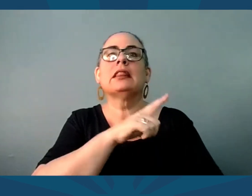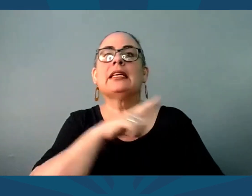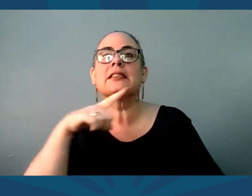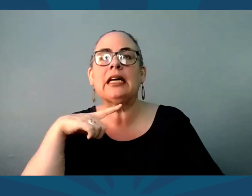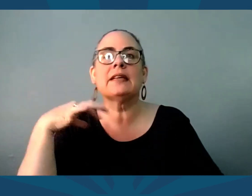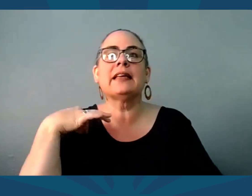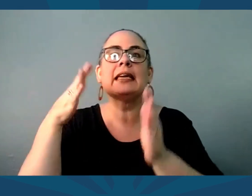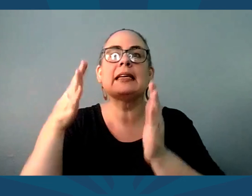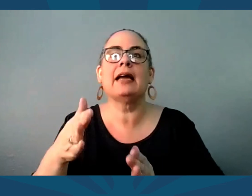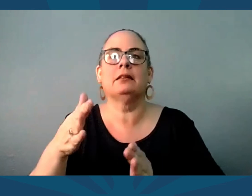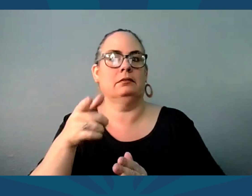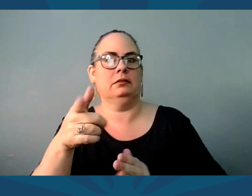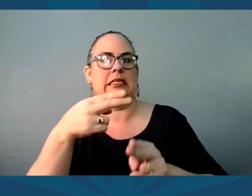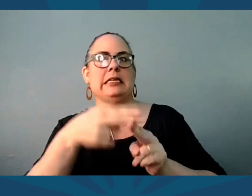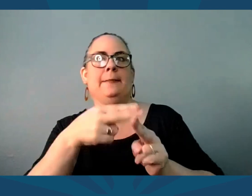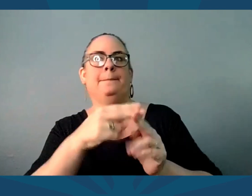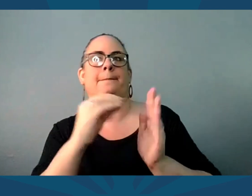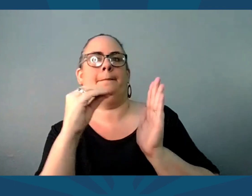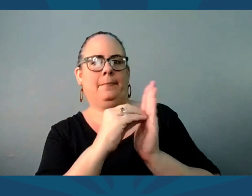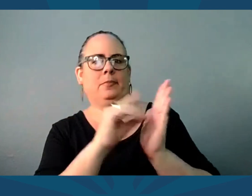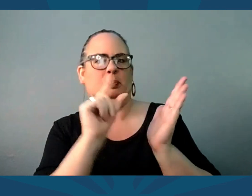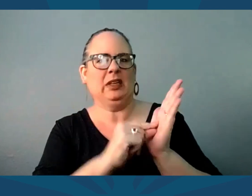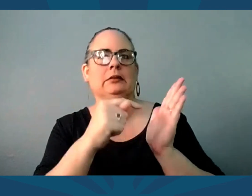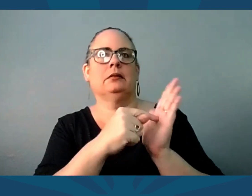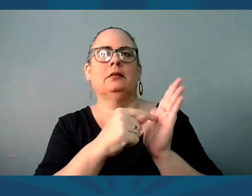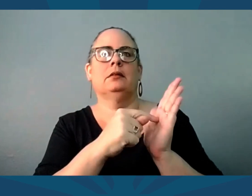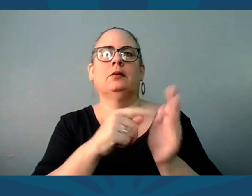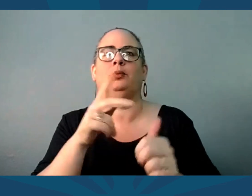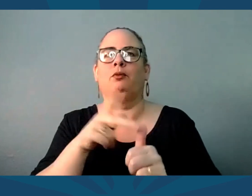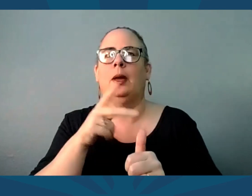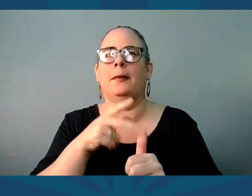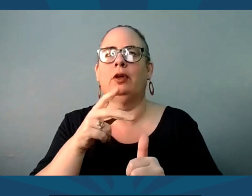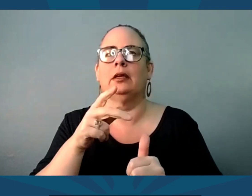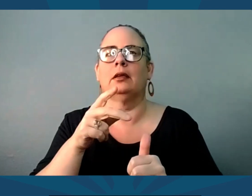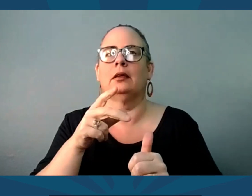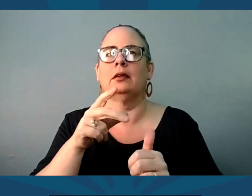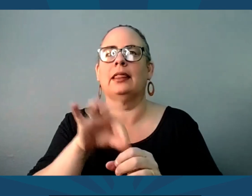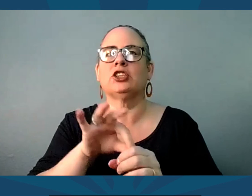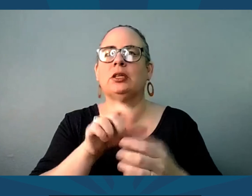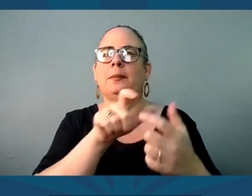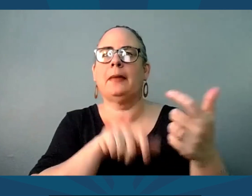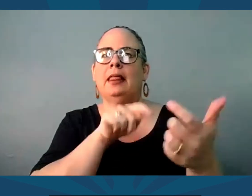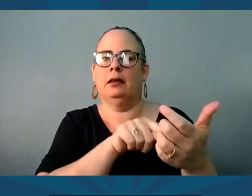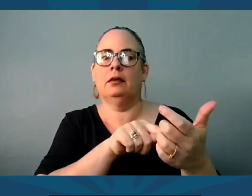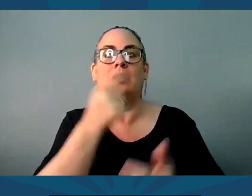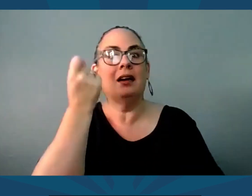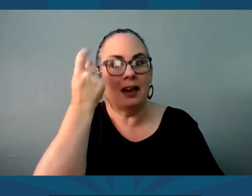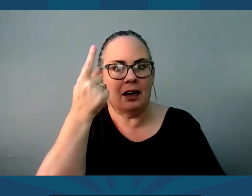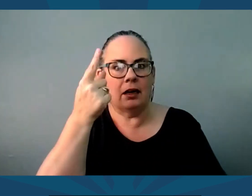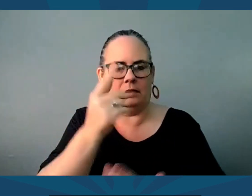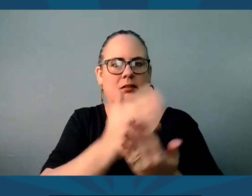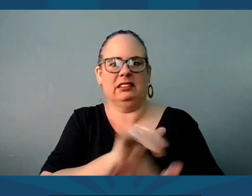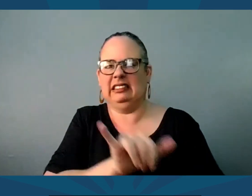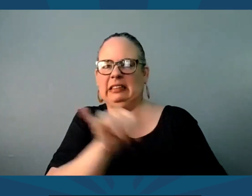Every statewide and legislative candidate that has their name printed on the primary election ballot is listed